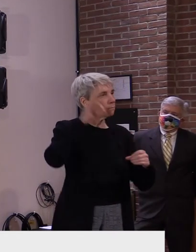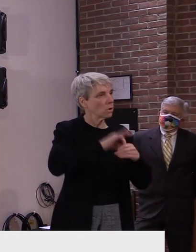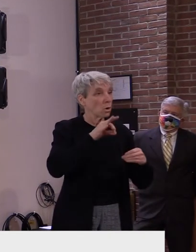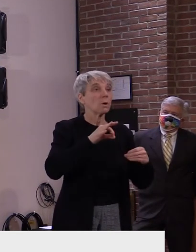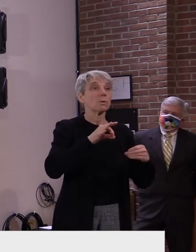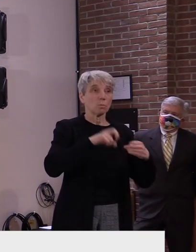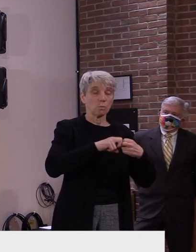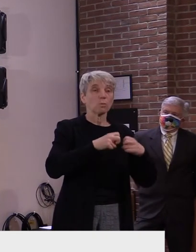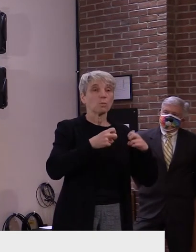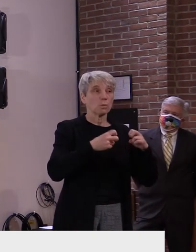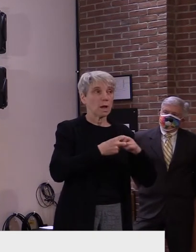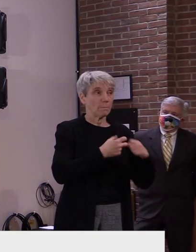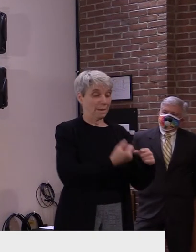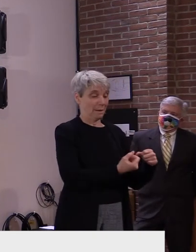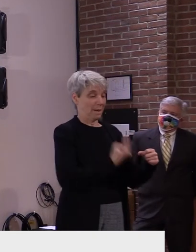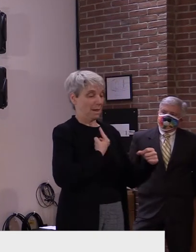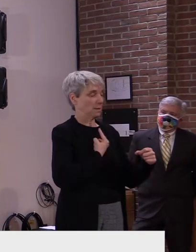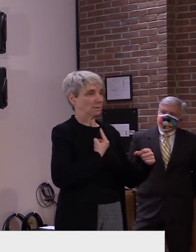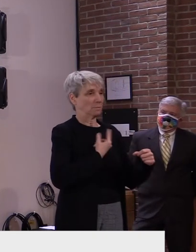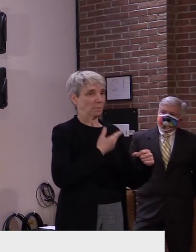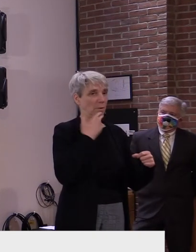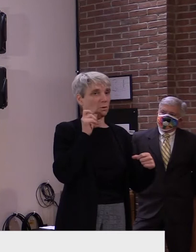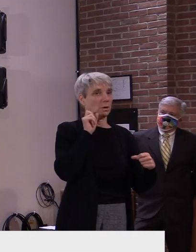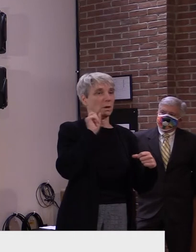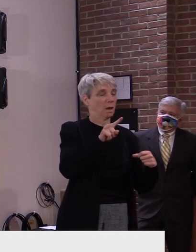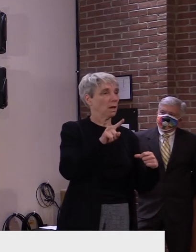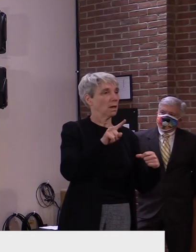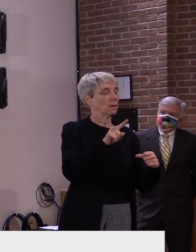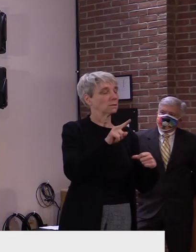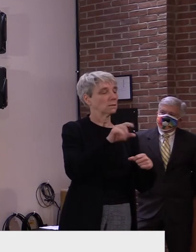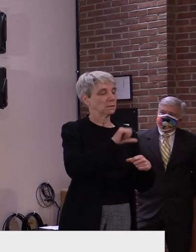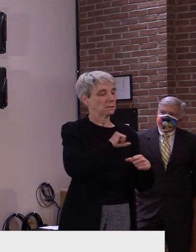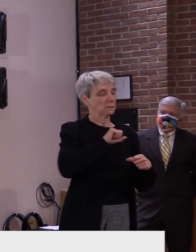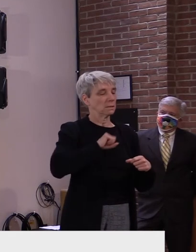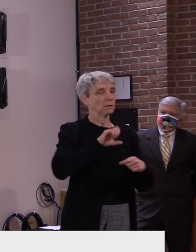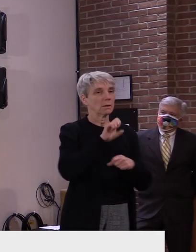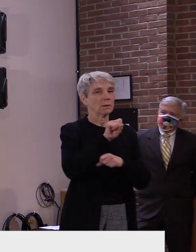prob maybe a better question for our congressional delegation